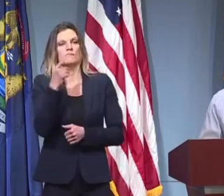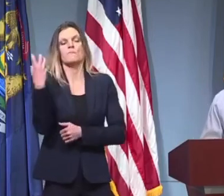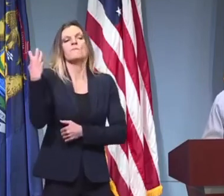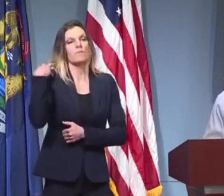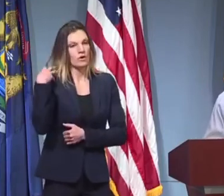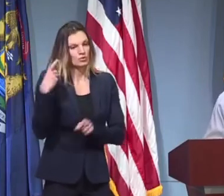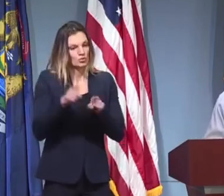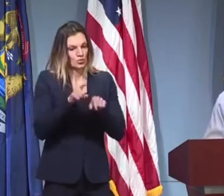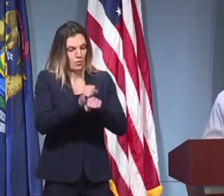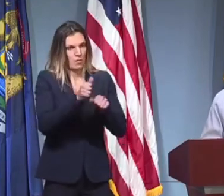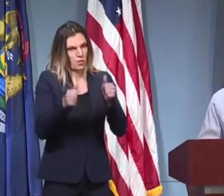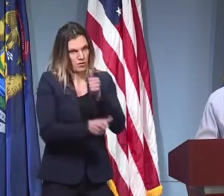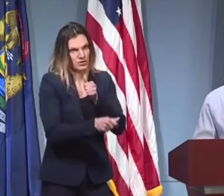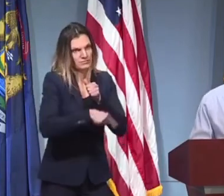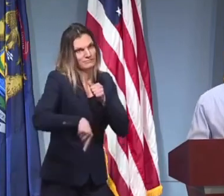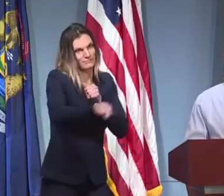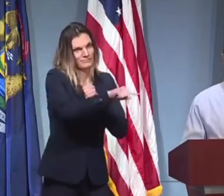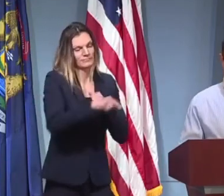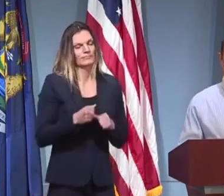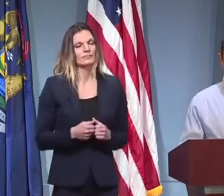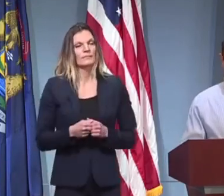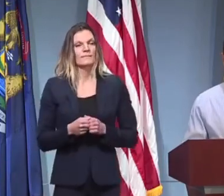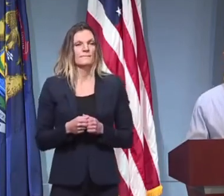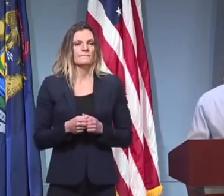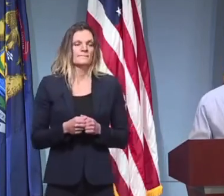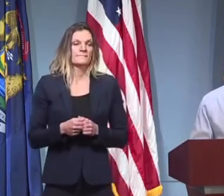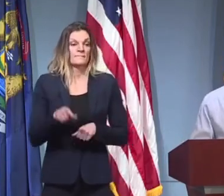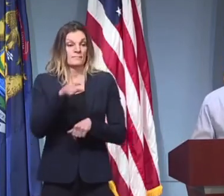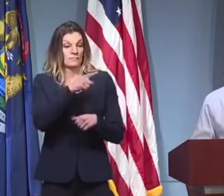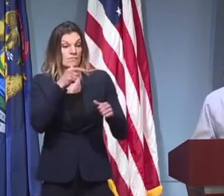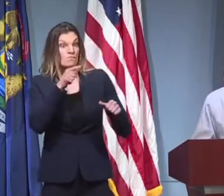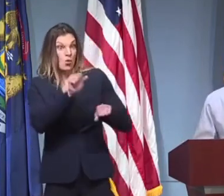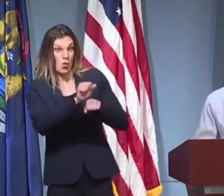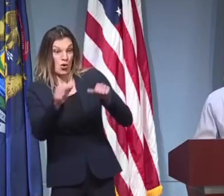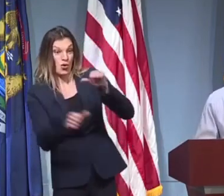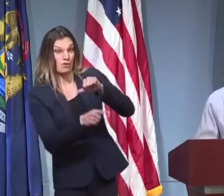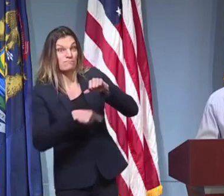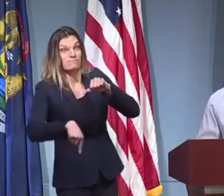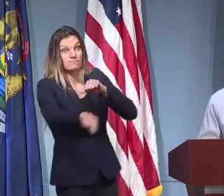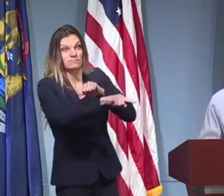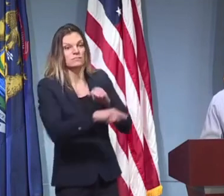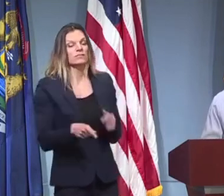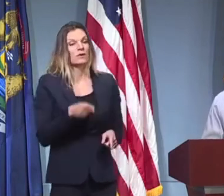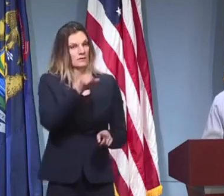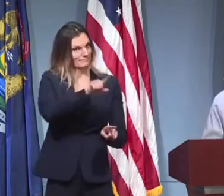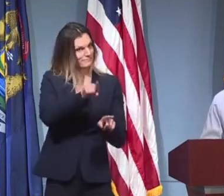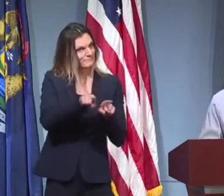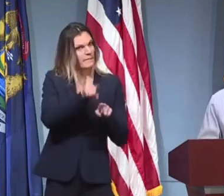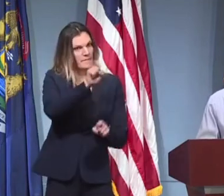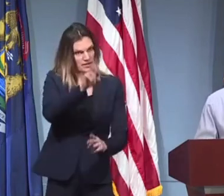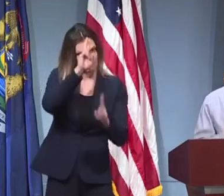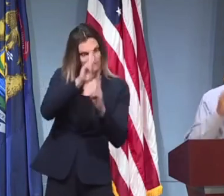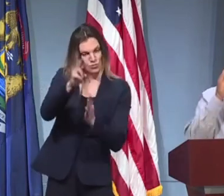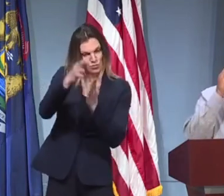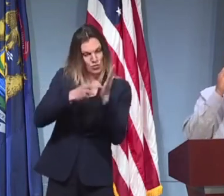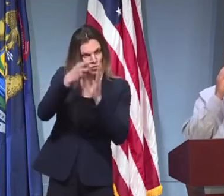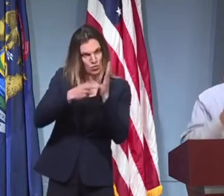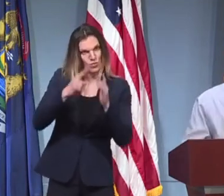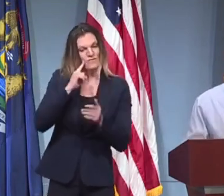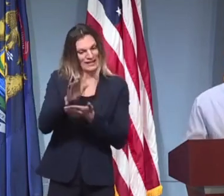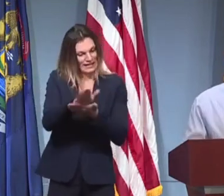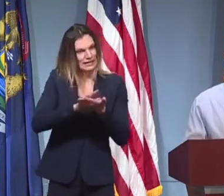before. Workers must do their part by adhering to safety and hygiene practices. Employers must be more flexible